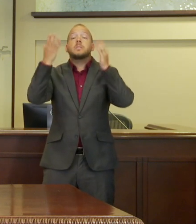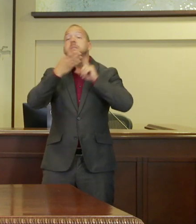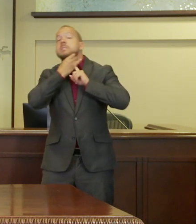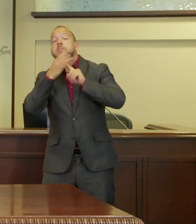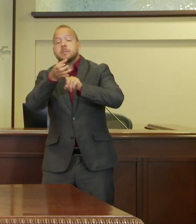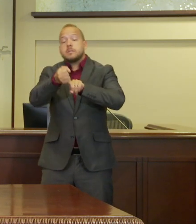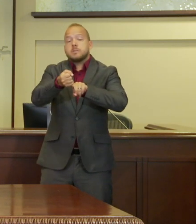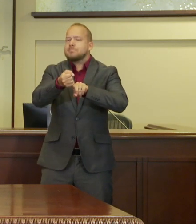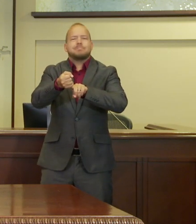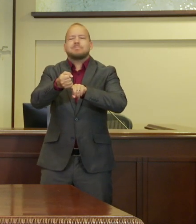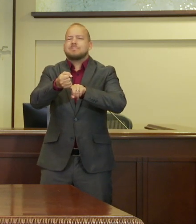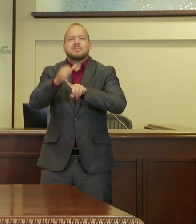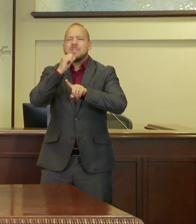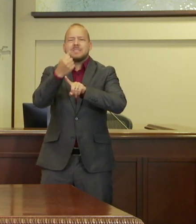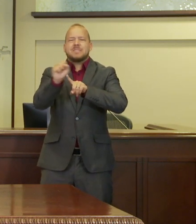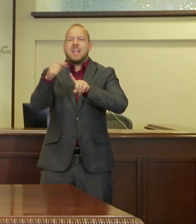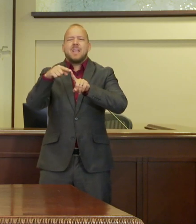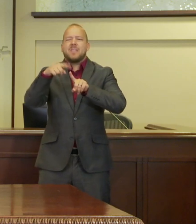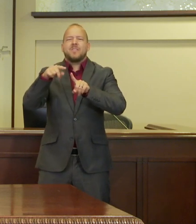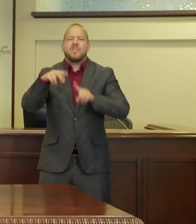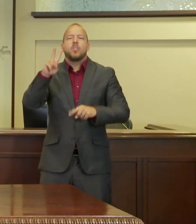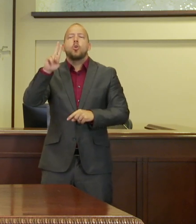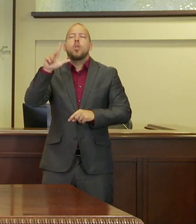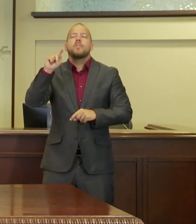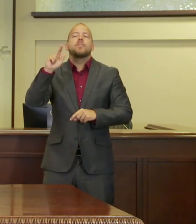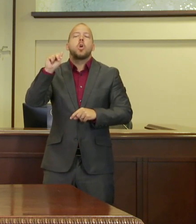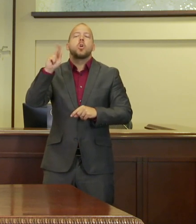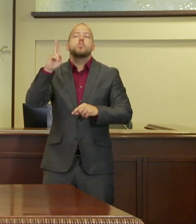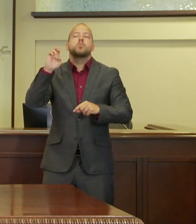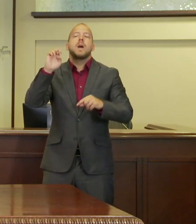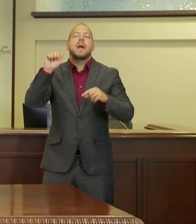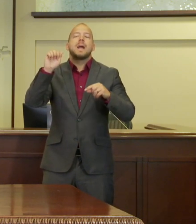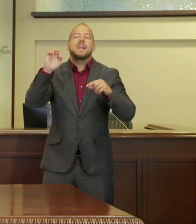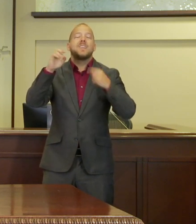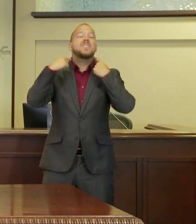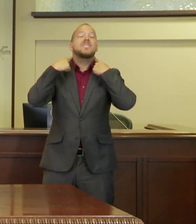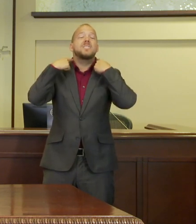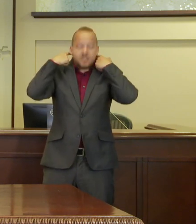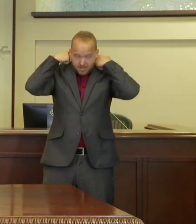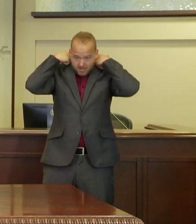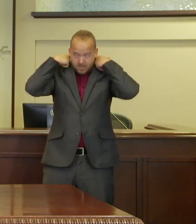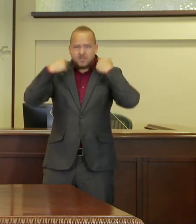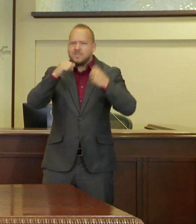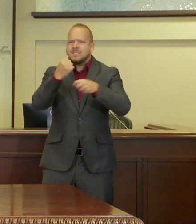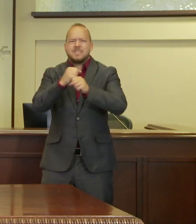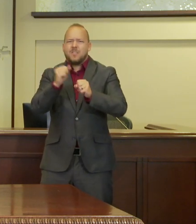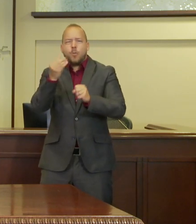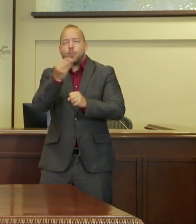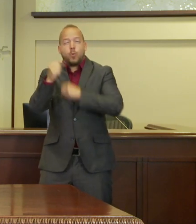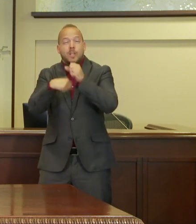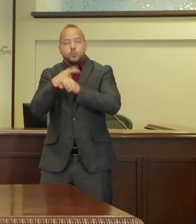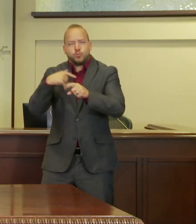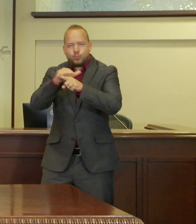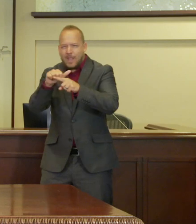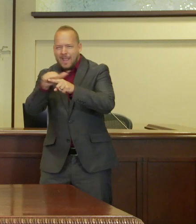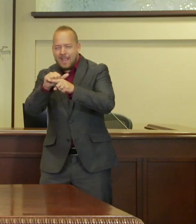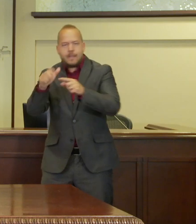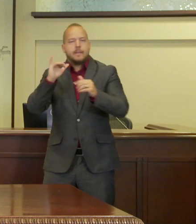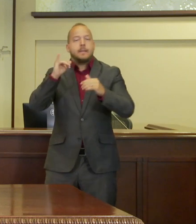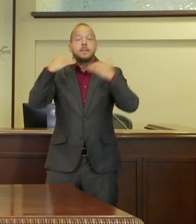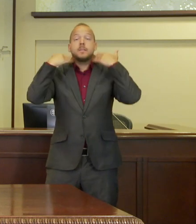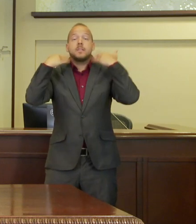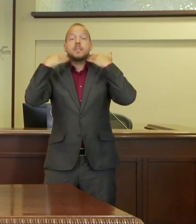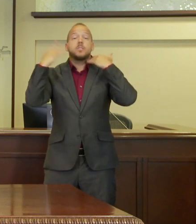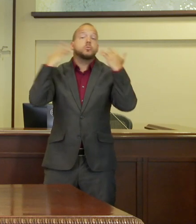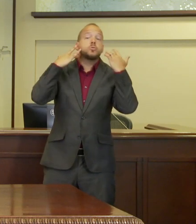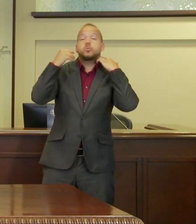so even in the last couple of years, we've evolved our training for when you're taking a resistive person